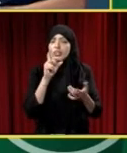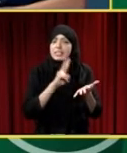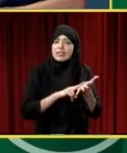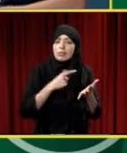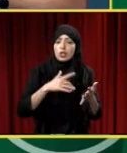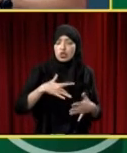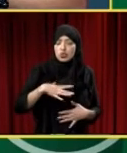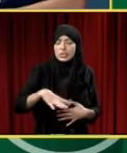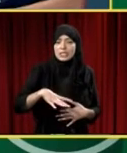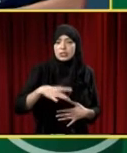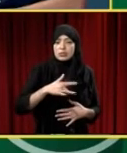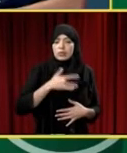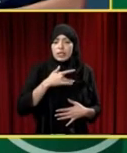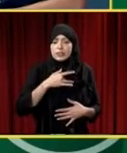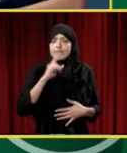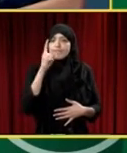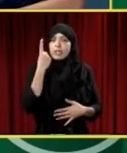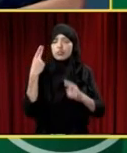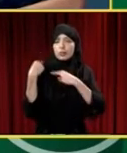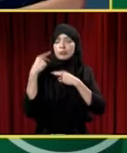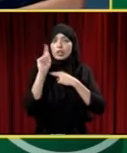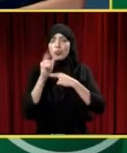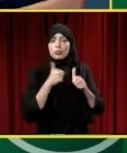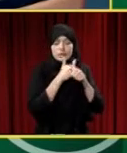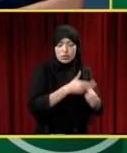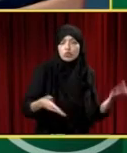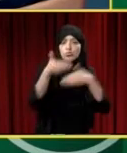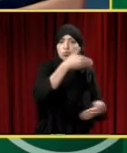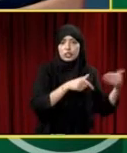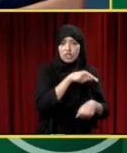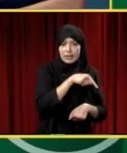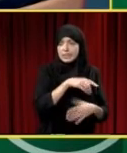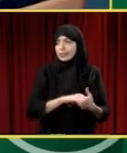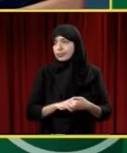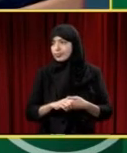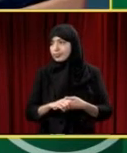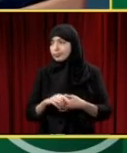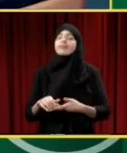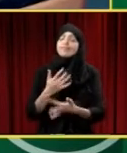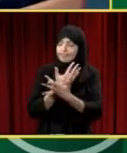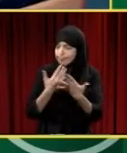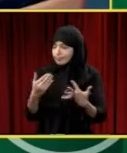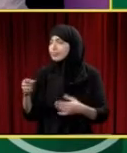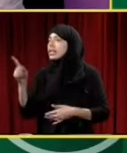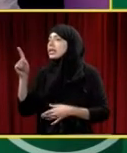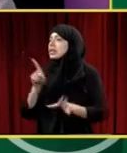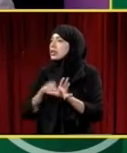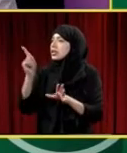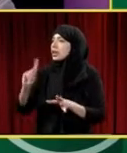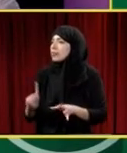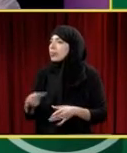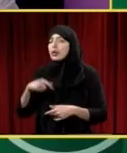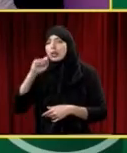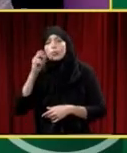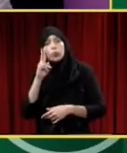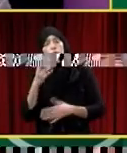charity, mm-hmm. in the sense that you do it for the sake of Allah subhanahu wa ta'ala. Now, there's so many youngsters like yourselves, younger mm-hmm. than yourselves, who might be watching today and